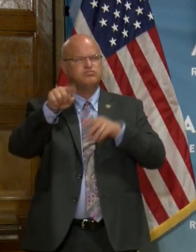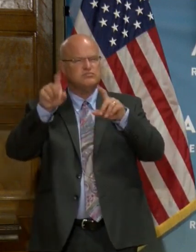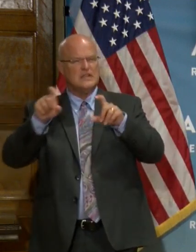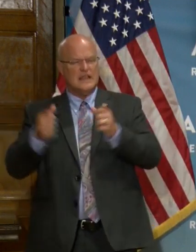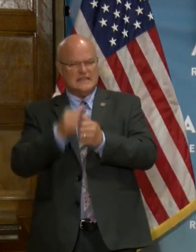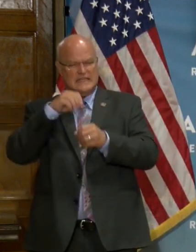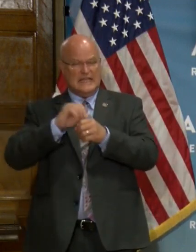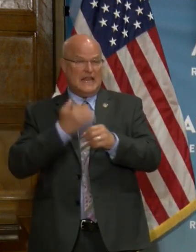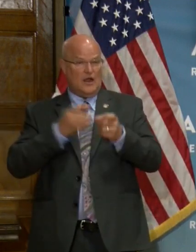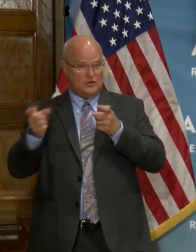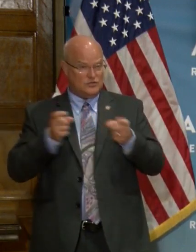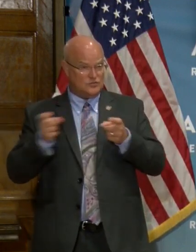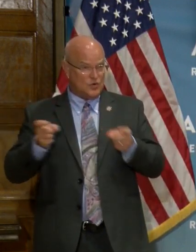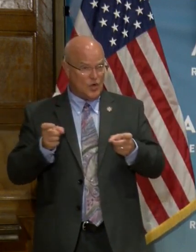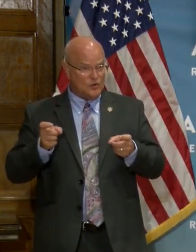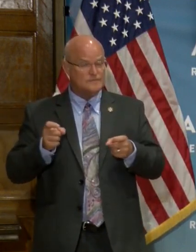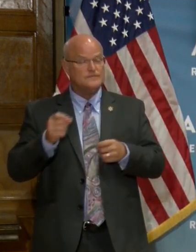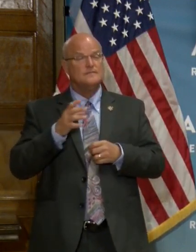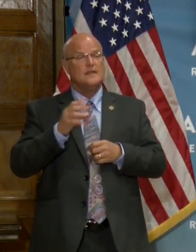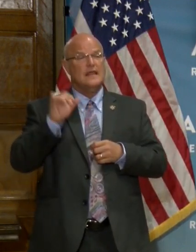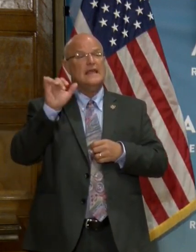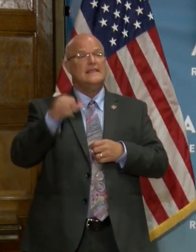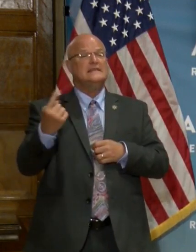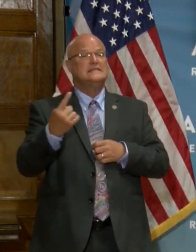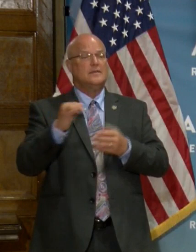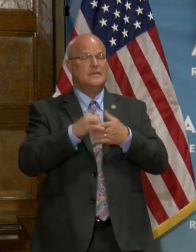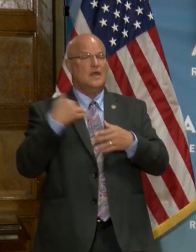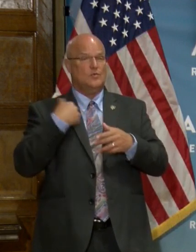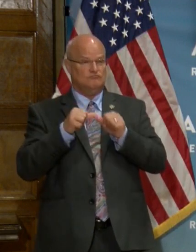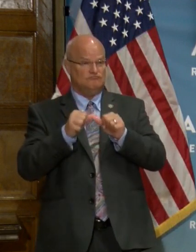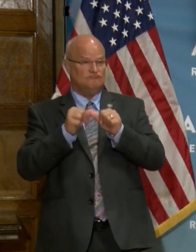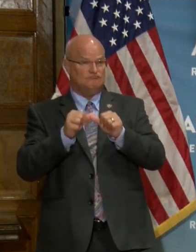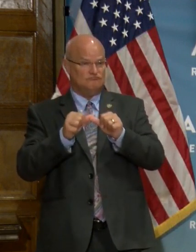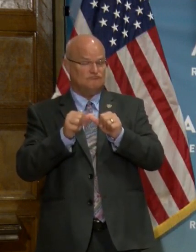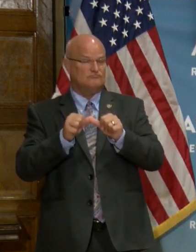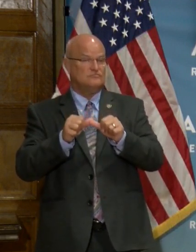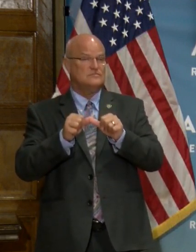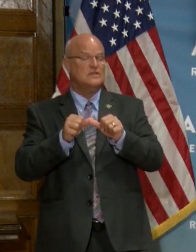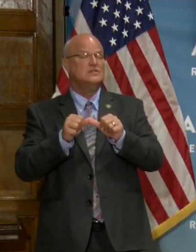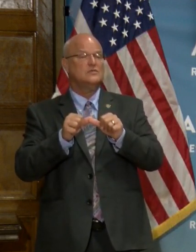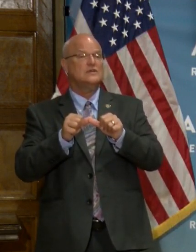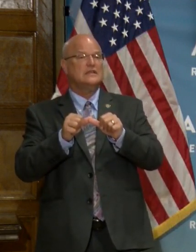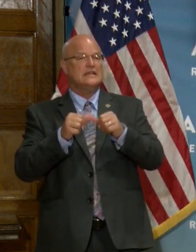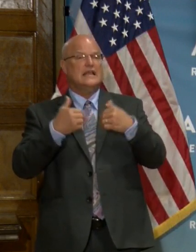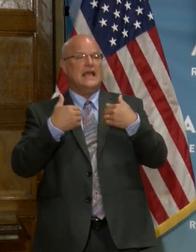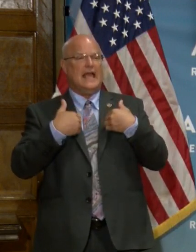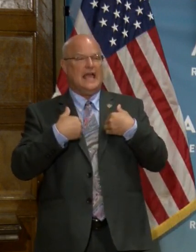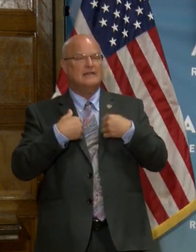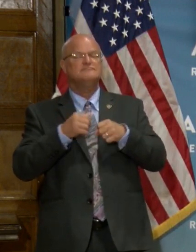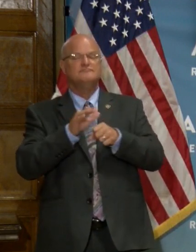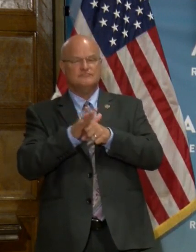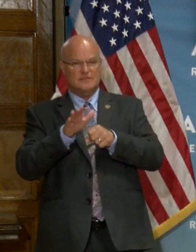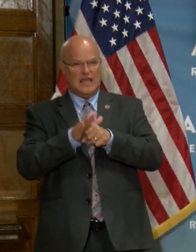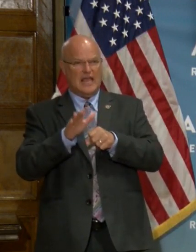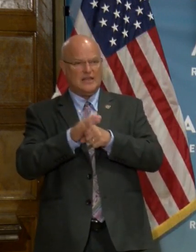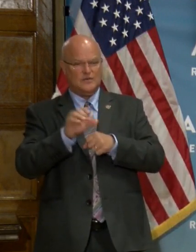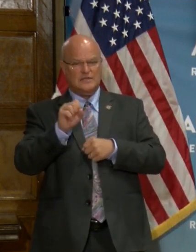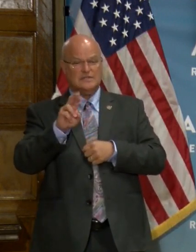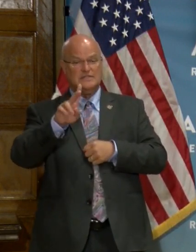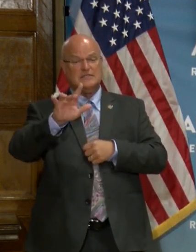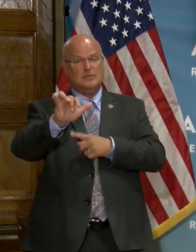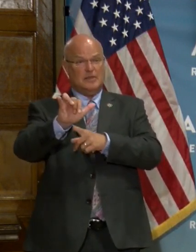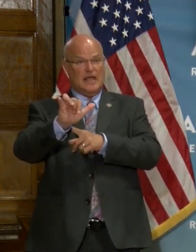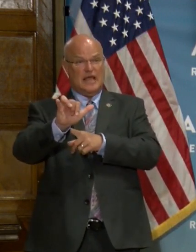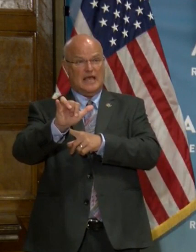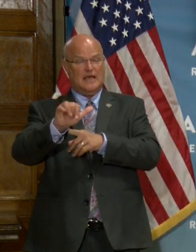more within our control, and that's something that we're continuing to have an adequate supply at this time on